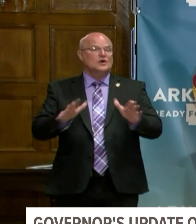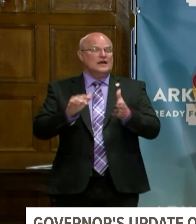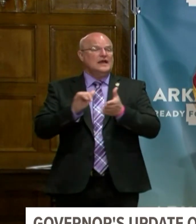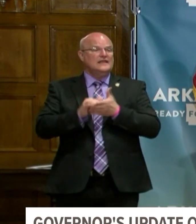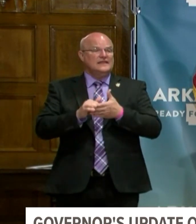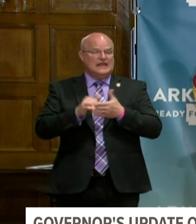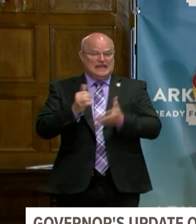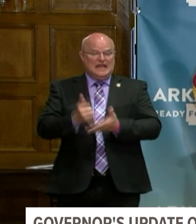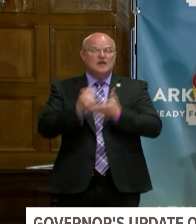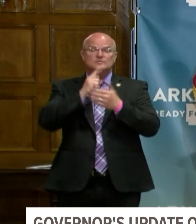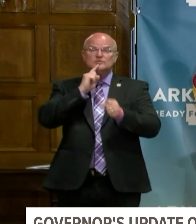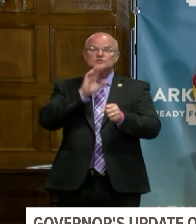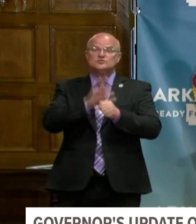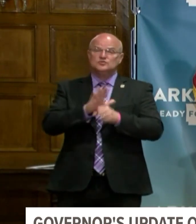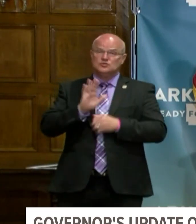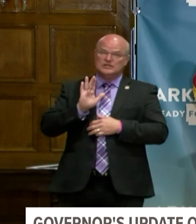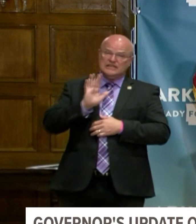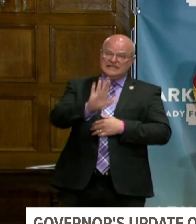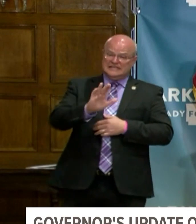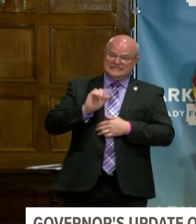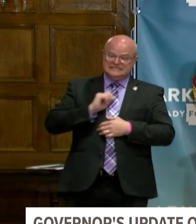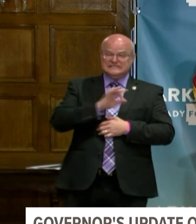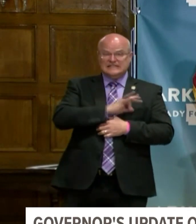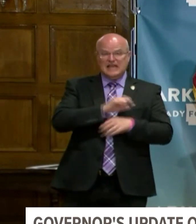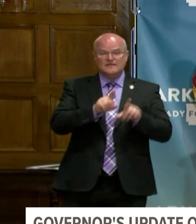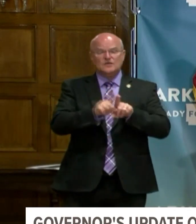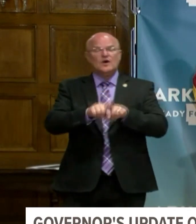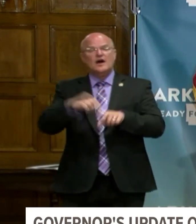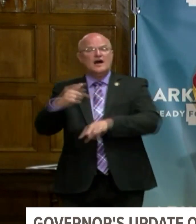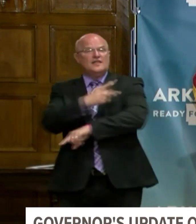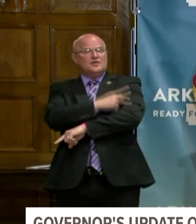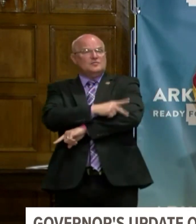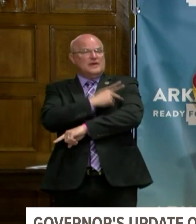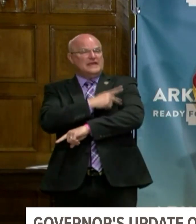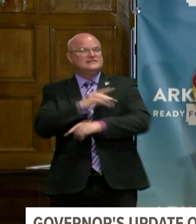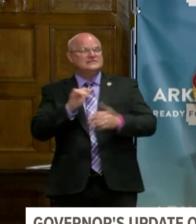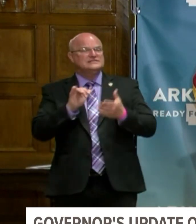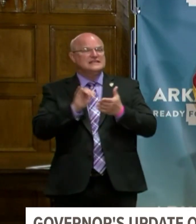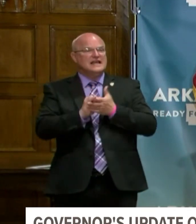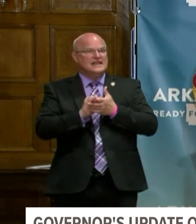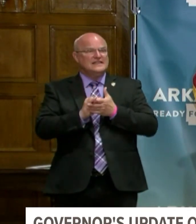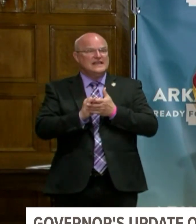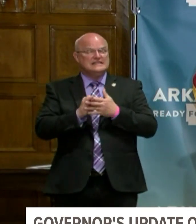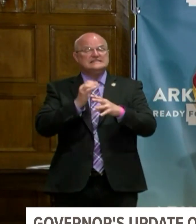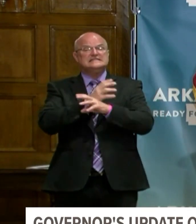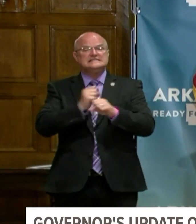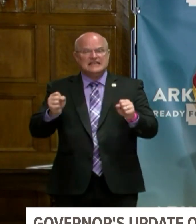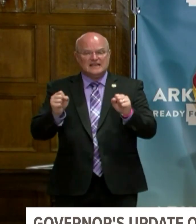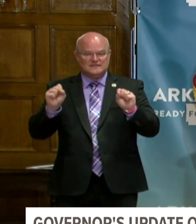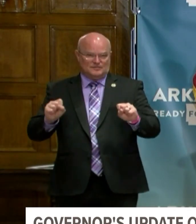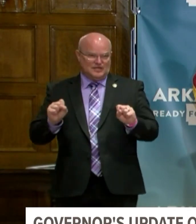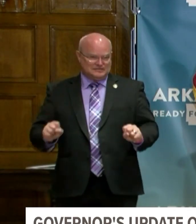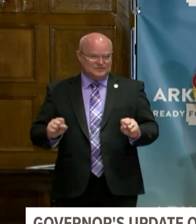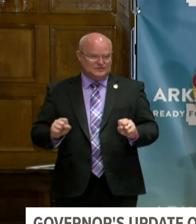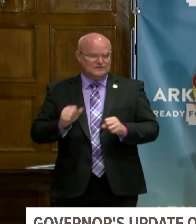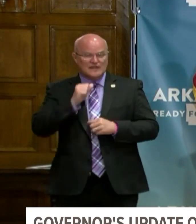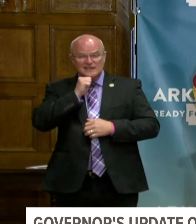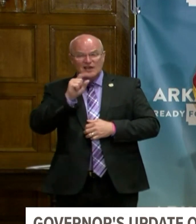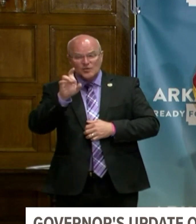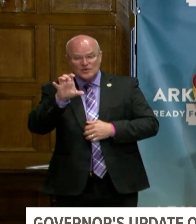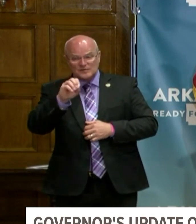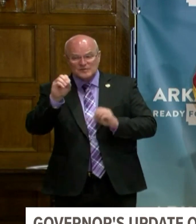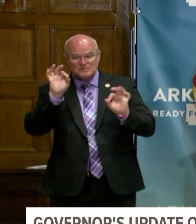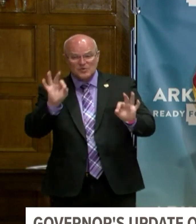that helps to assure his staff as well as other patients that it's as safe as possible. It's not